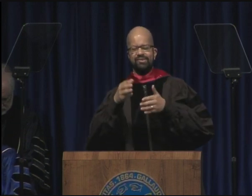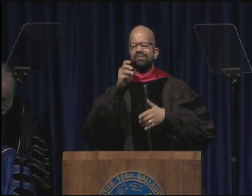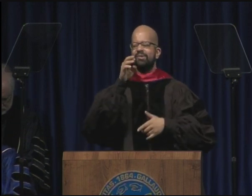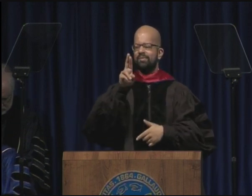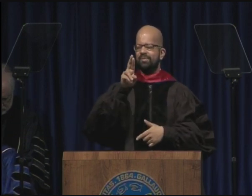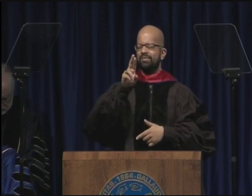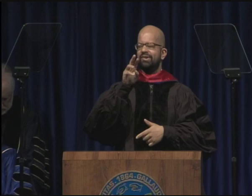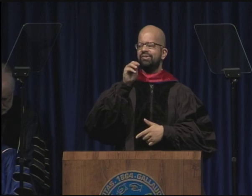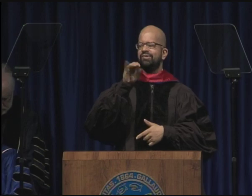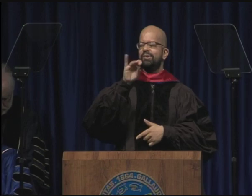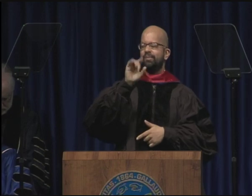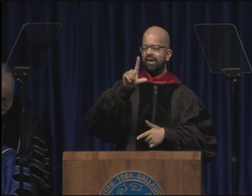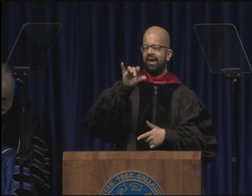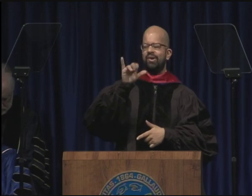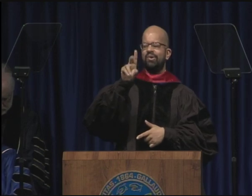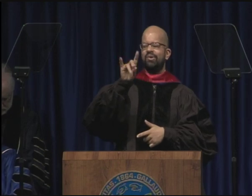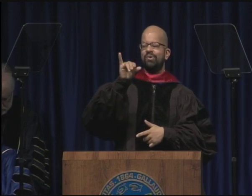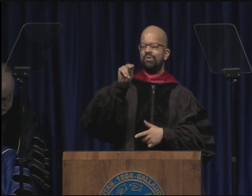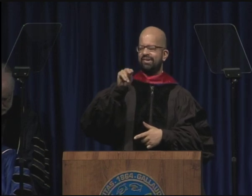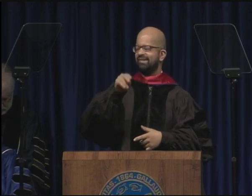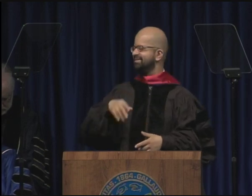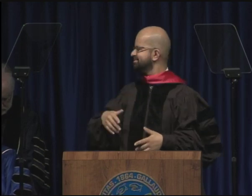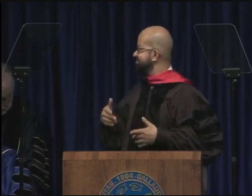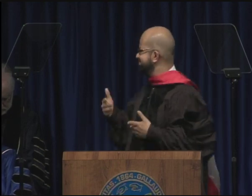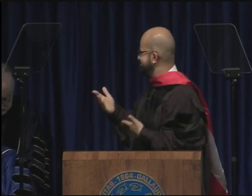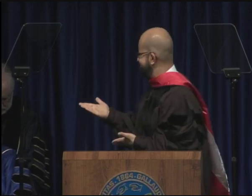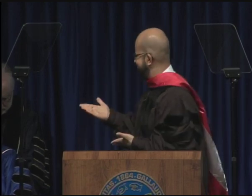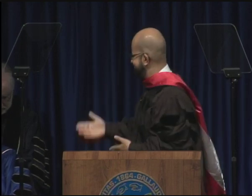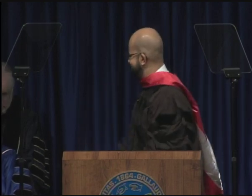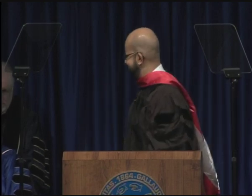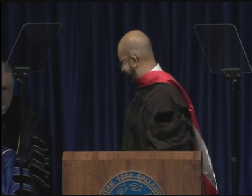to introduce Mr. Michael Uden.